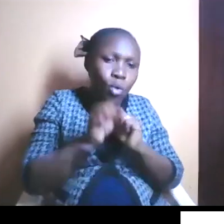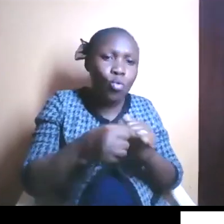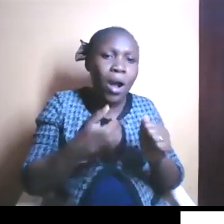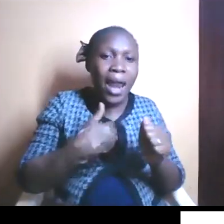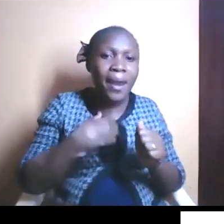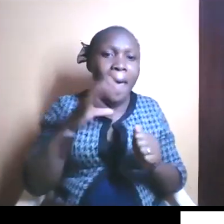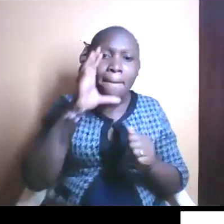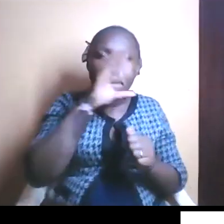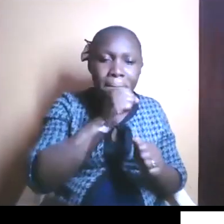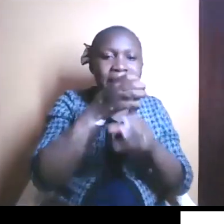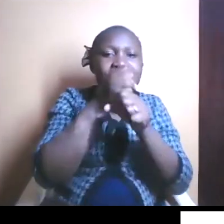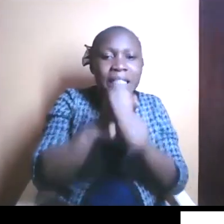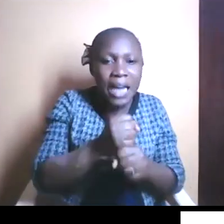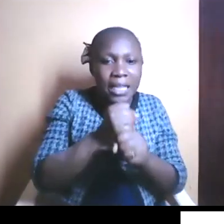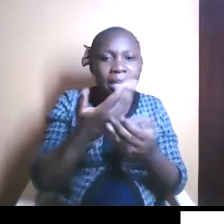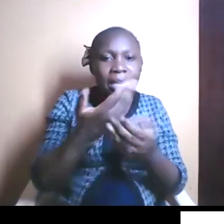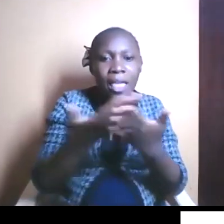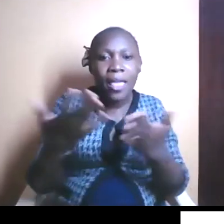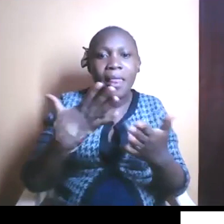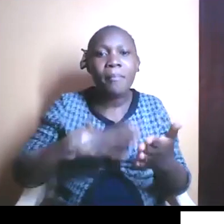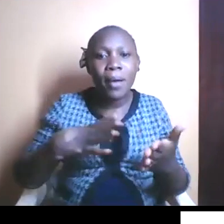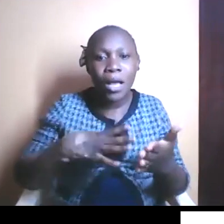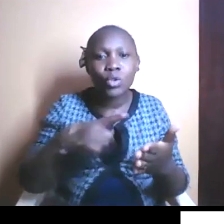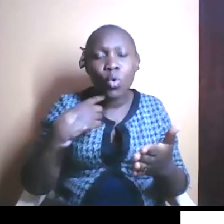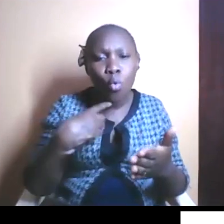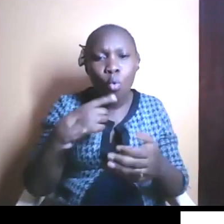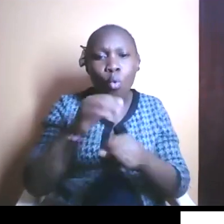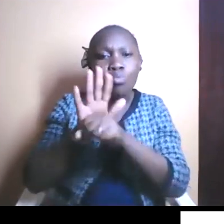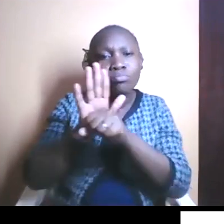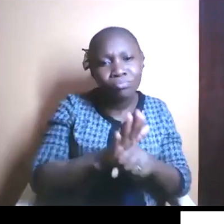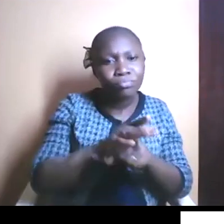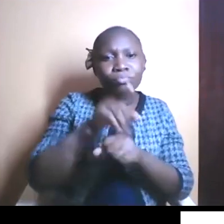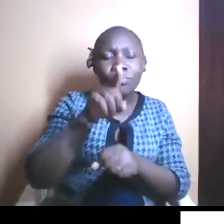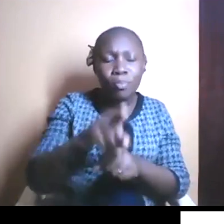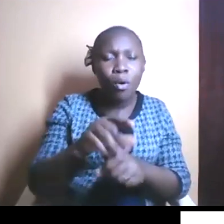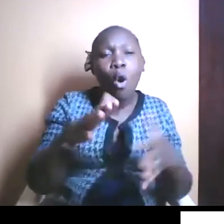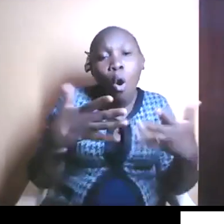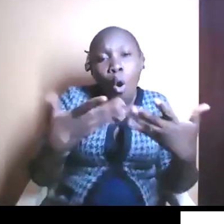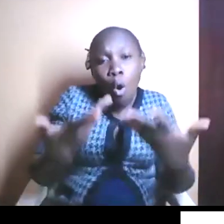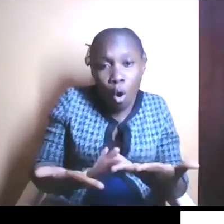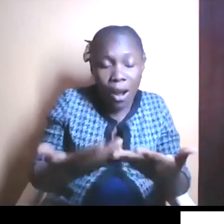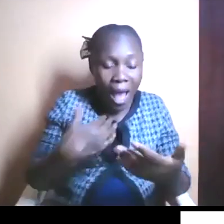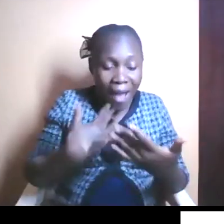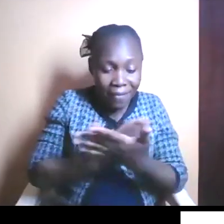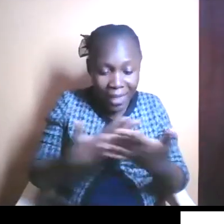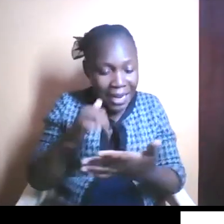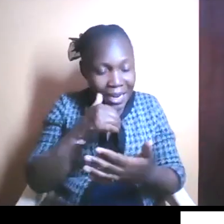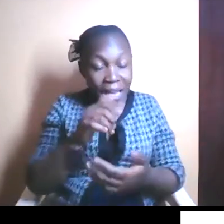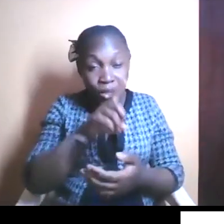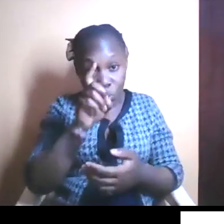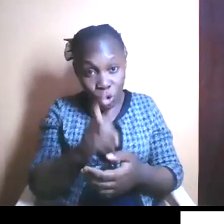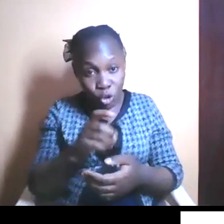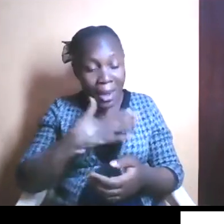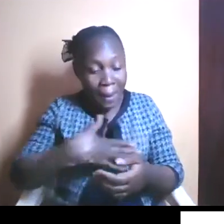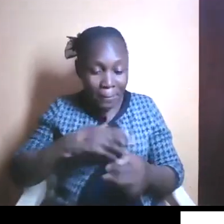any person who asks us any neutral question or nice question, all right? So you want to check out for that, so